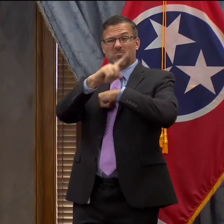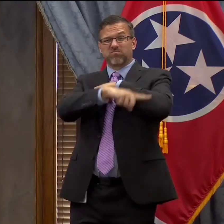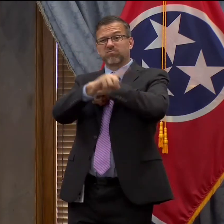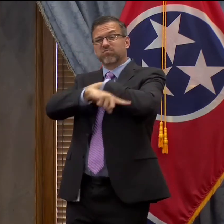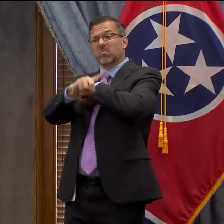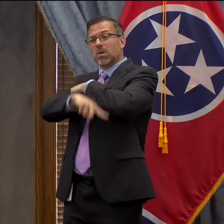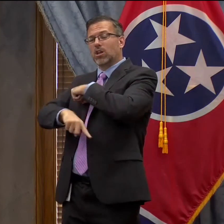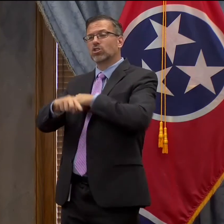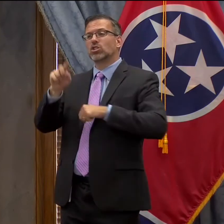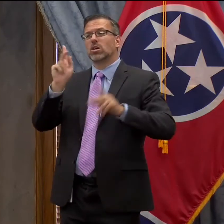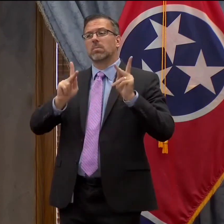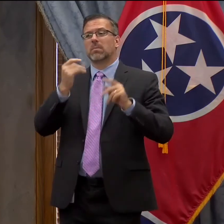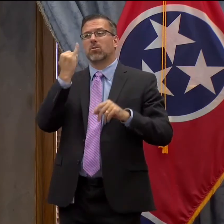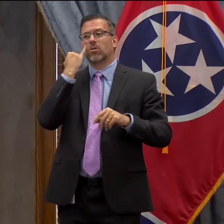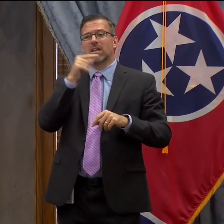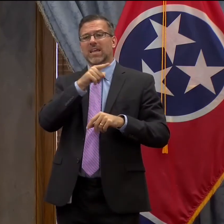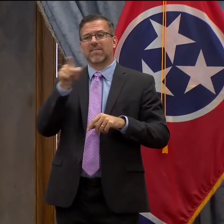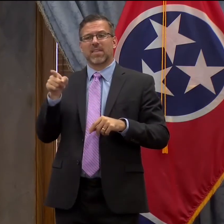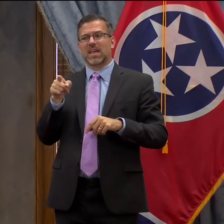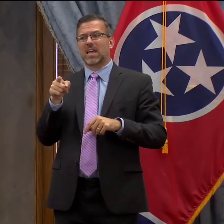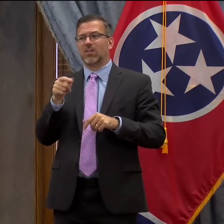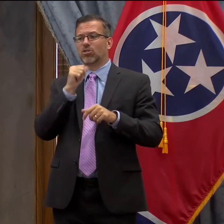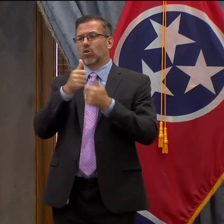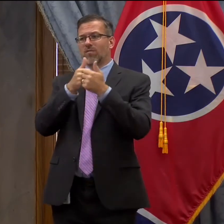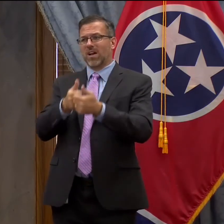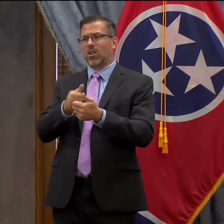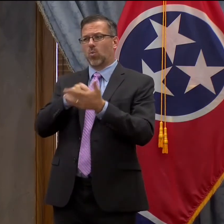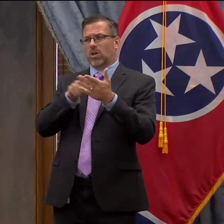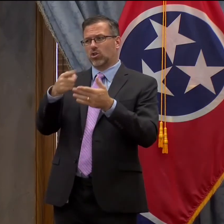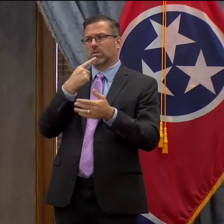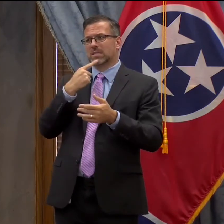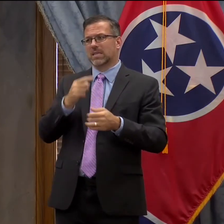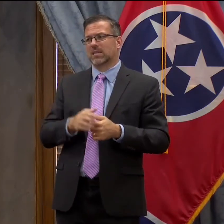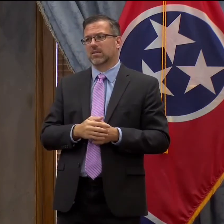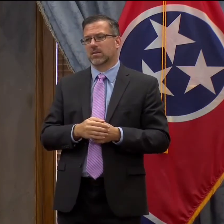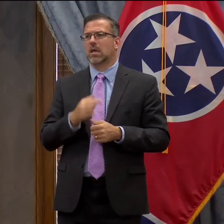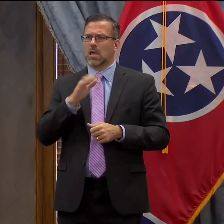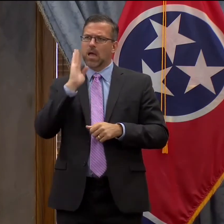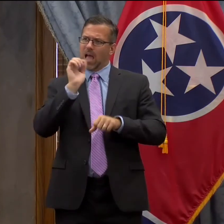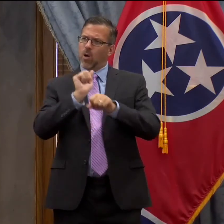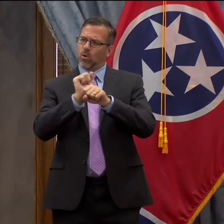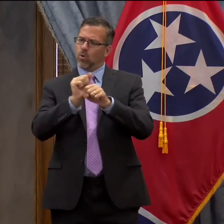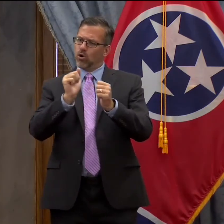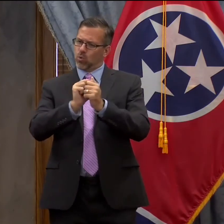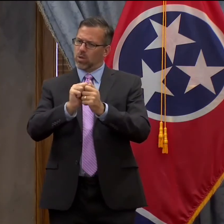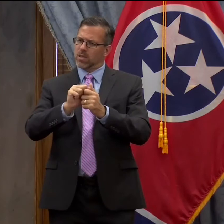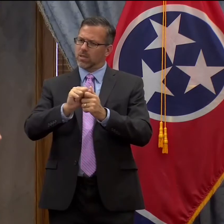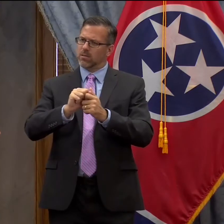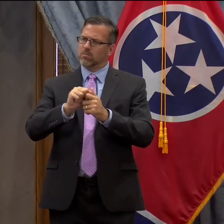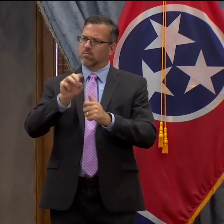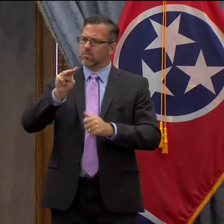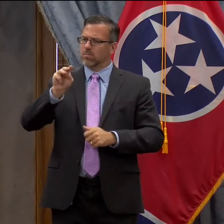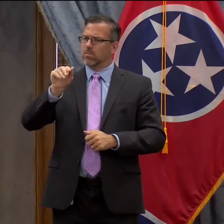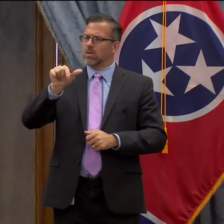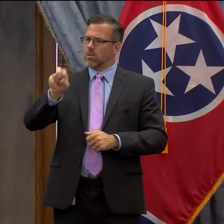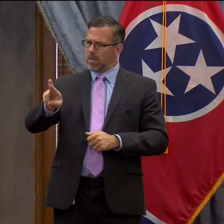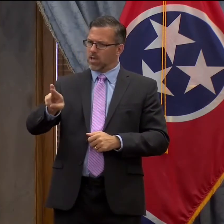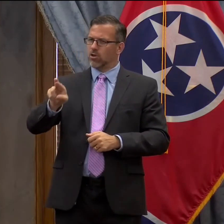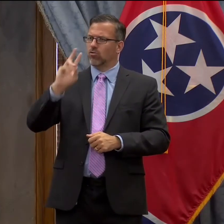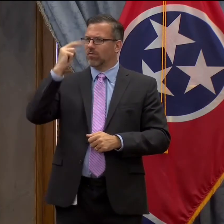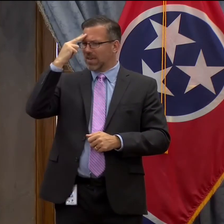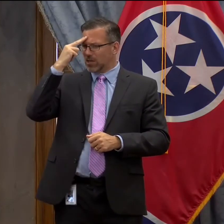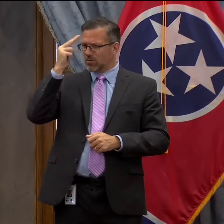you say? Well, I want to work with our mayor of Metro Nashville, and I have been, and we've had ongoing relationships,